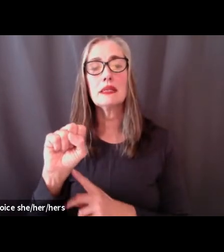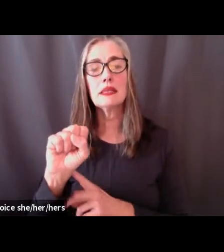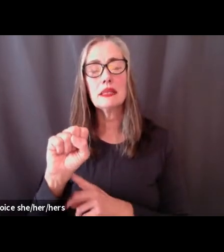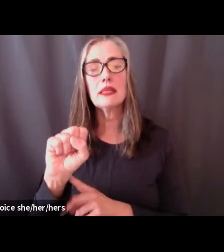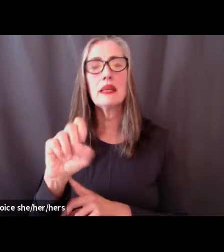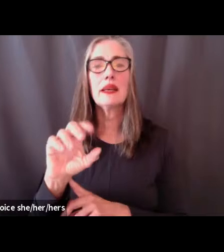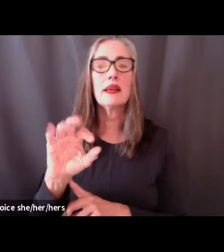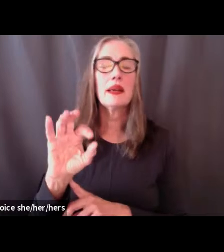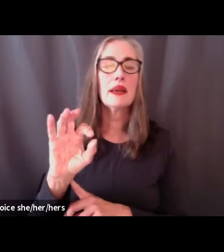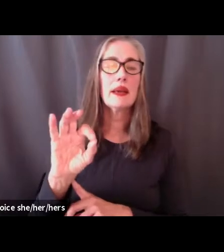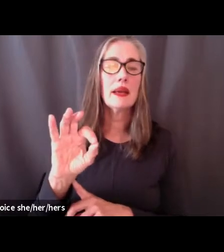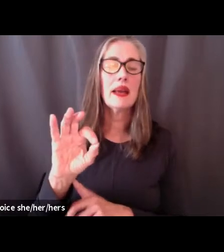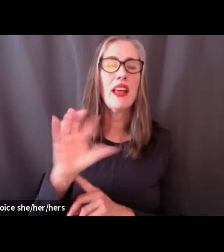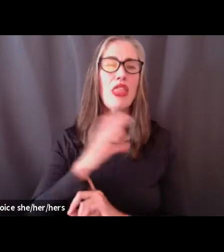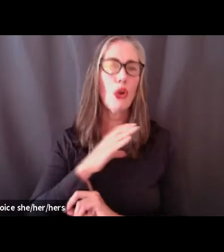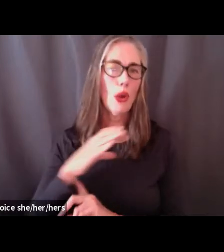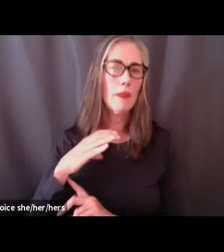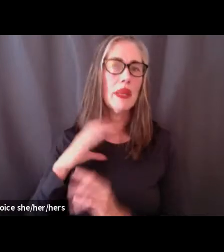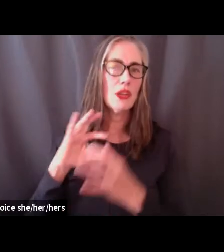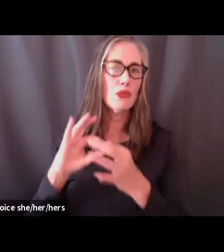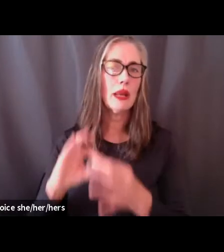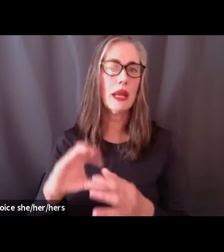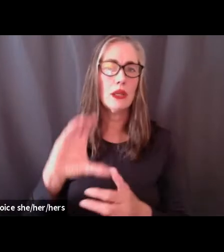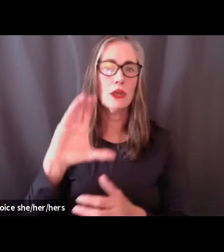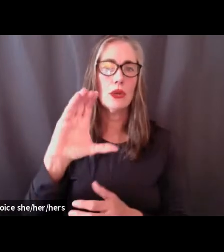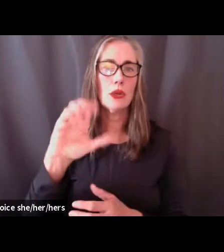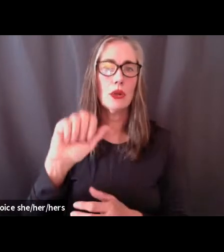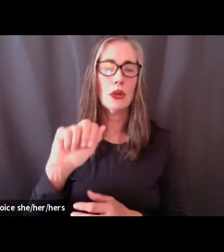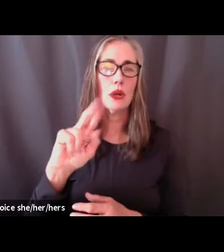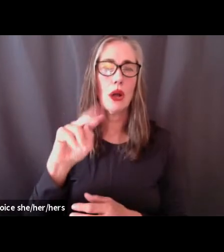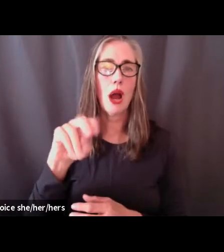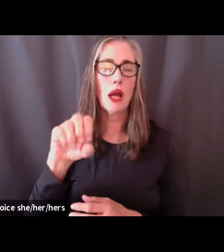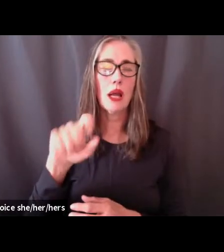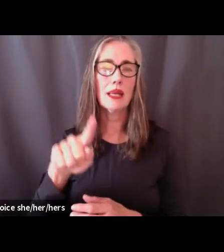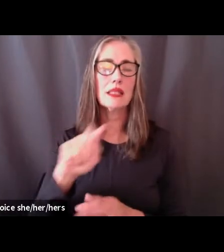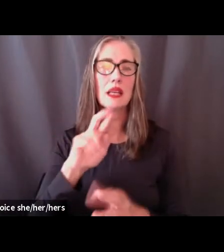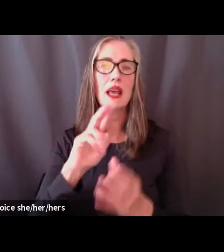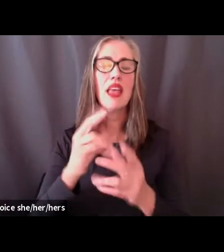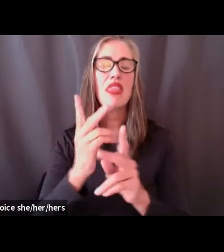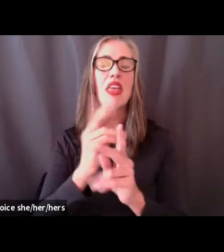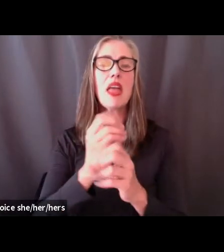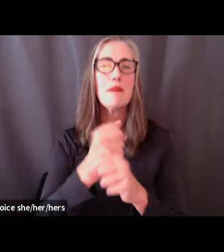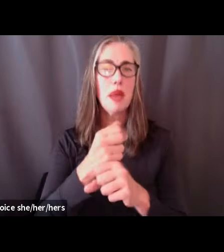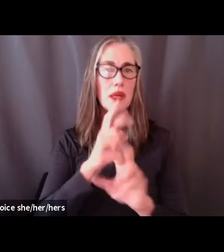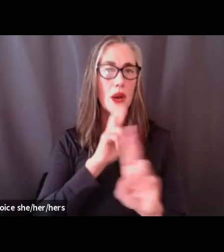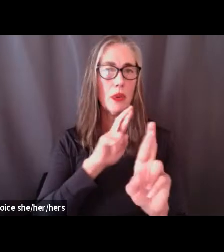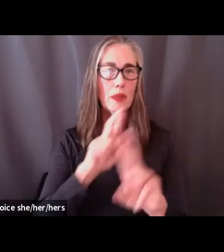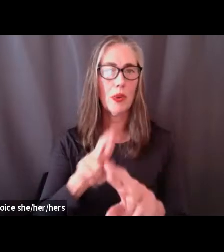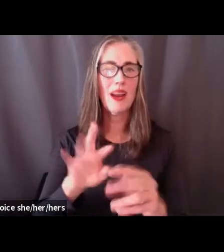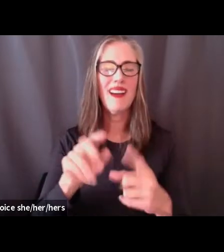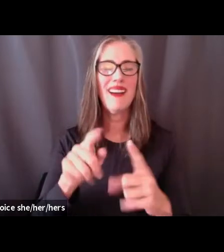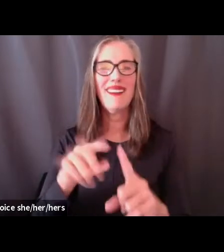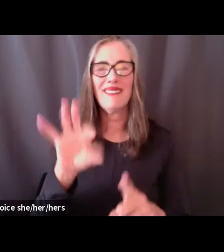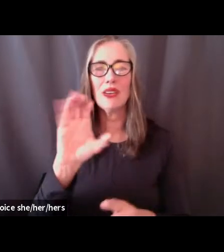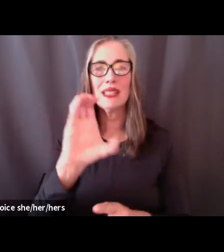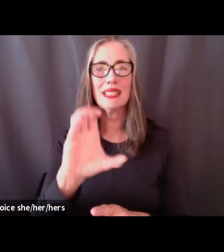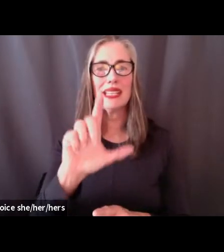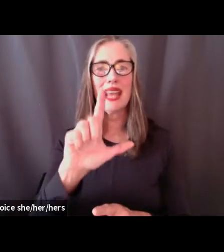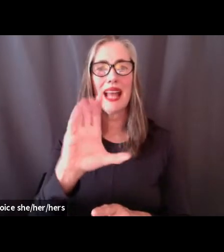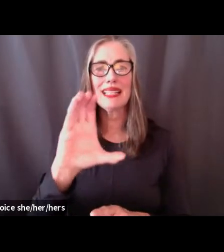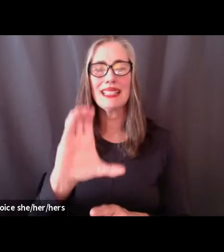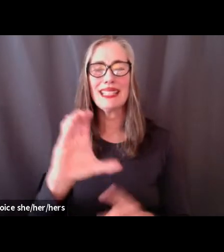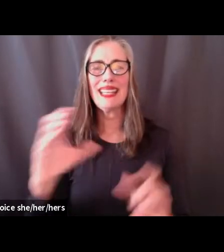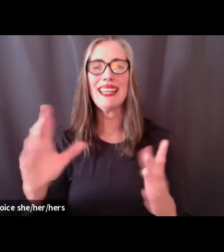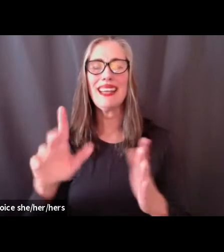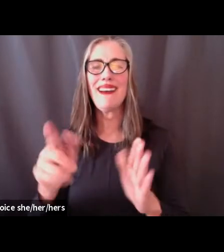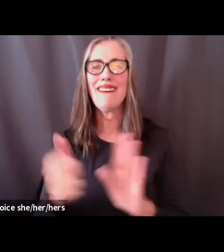found the subcommittee on the caucuses produced a report to the Rules Committee, which found that the CLC violated the one voice rule contained